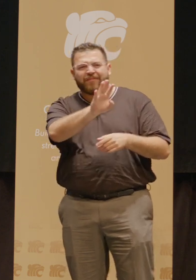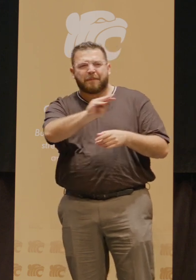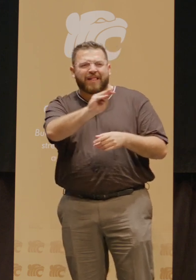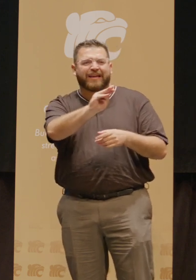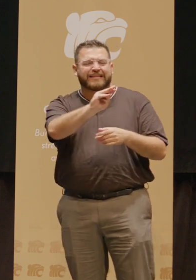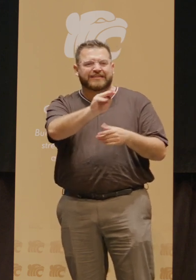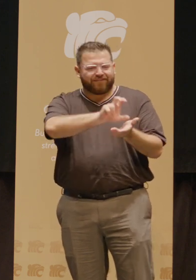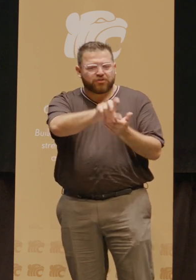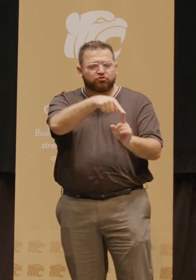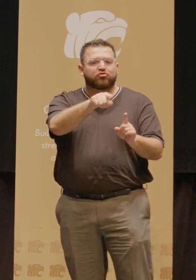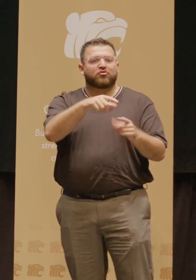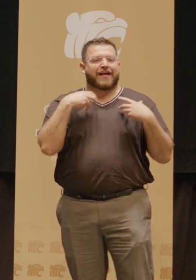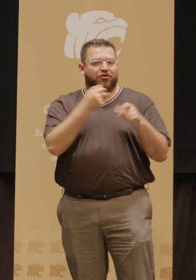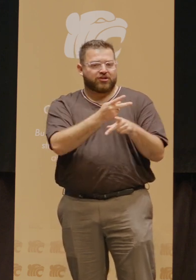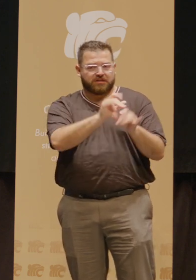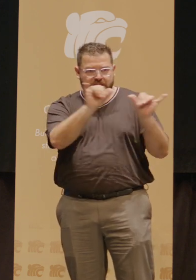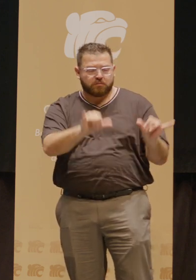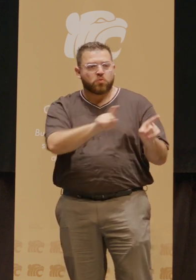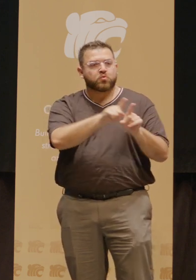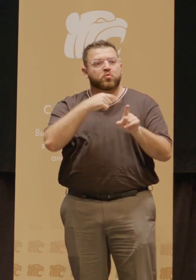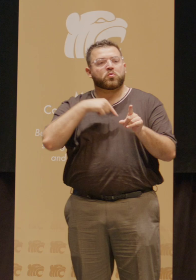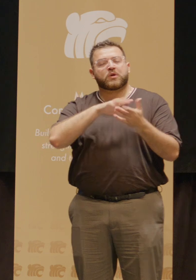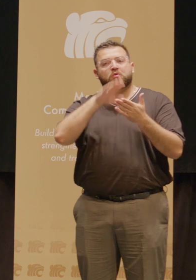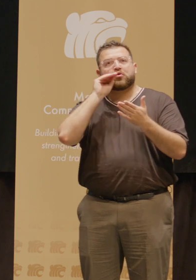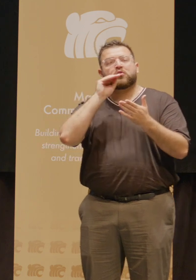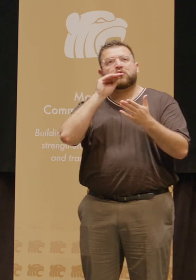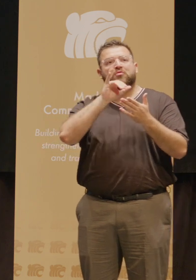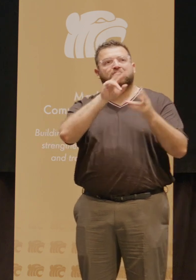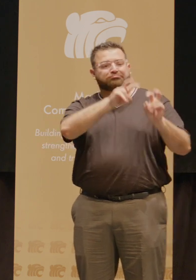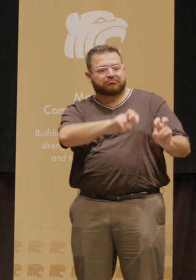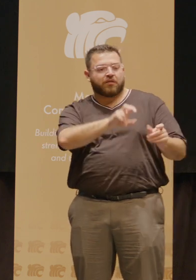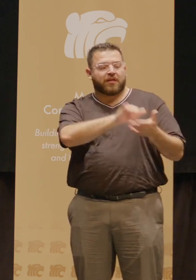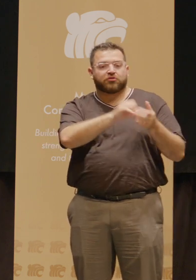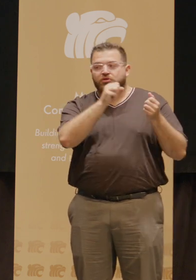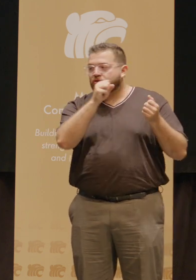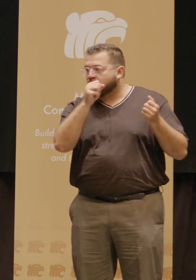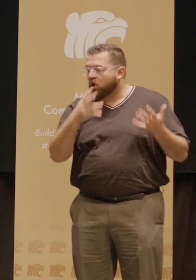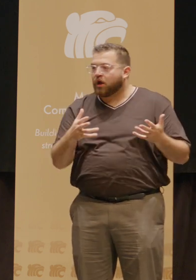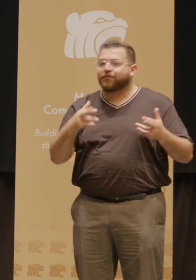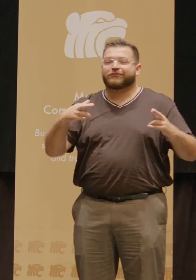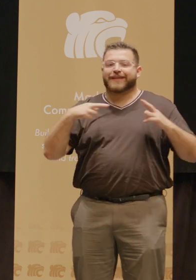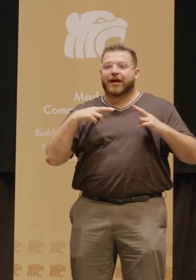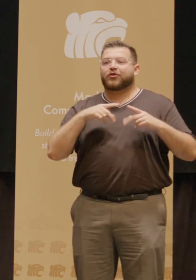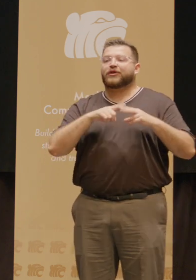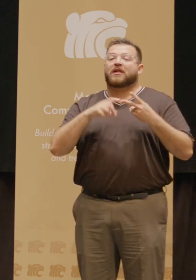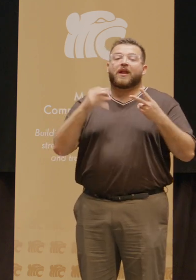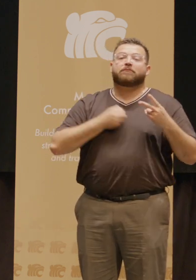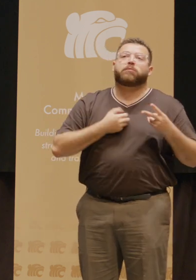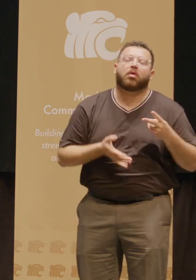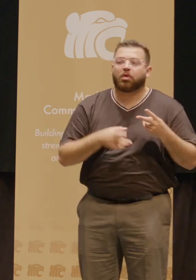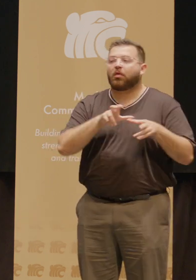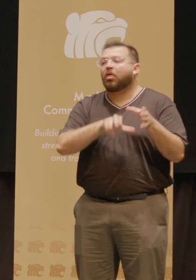healthcare systems. Obviously, we learned with COVID there was a lot of capacity need, there was a lot of retirees, there was a lot of burnout.